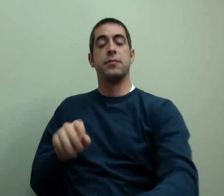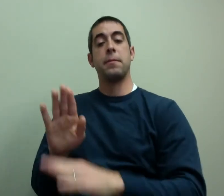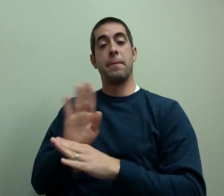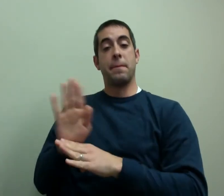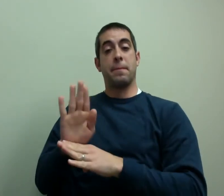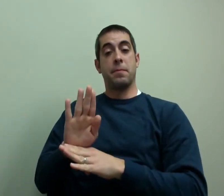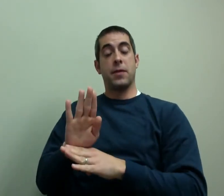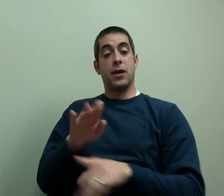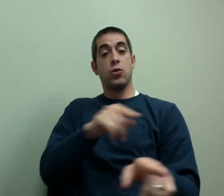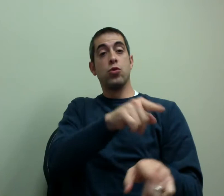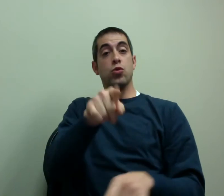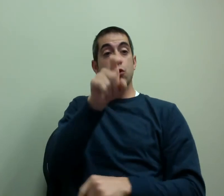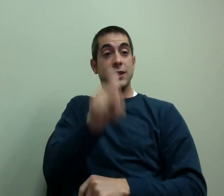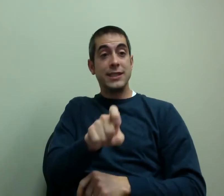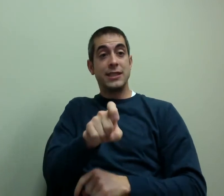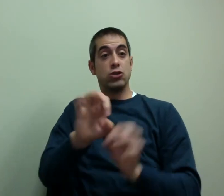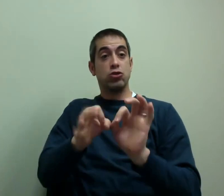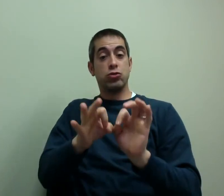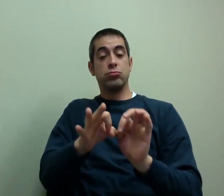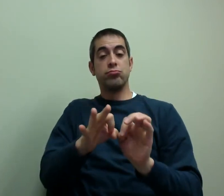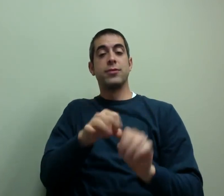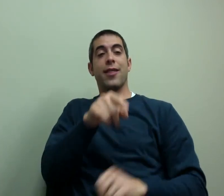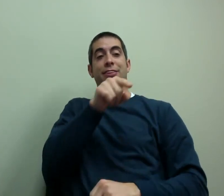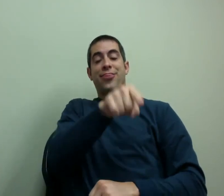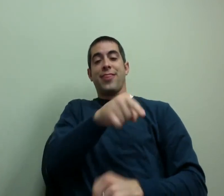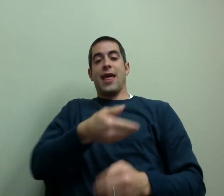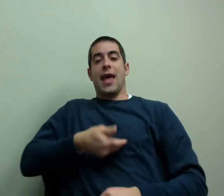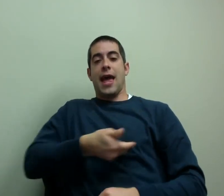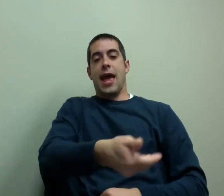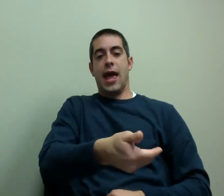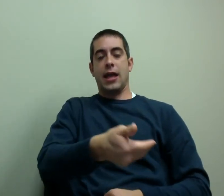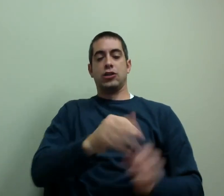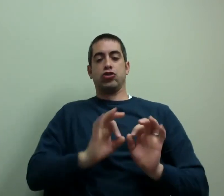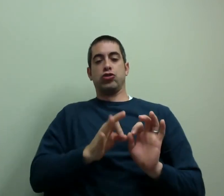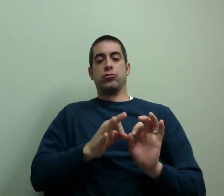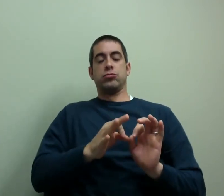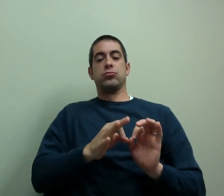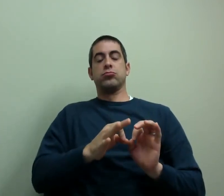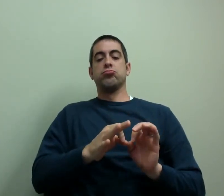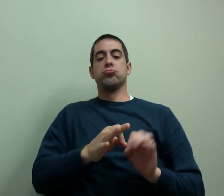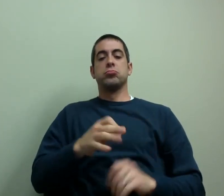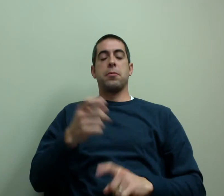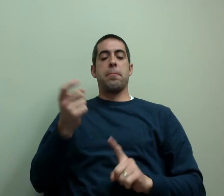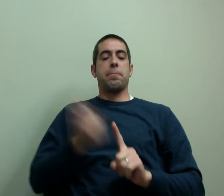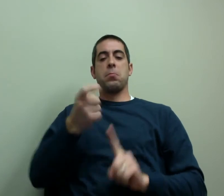VRI services to be provided by appointment or to be available on demand 24 hours a